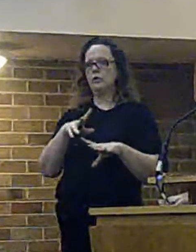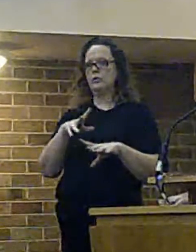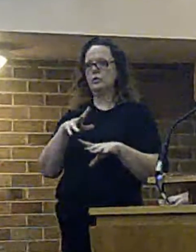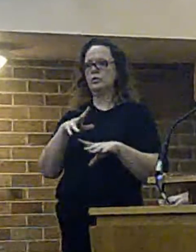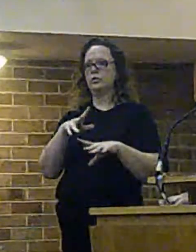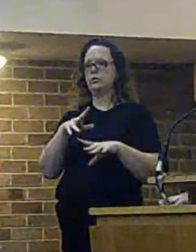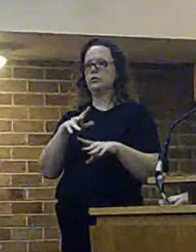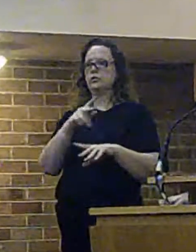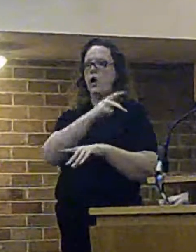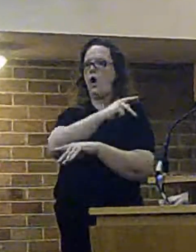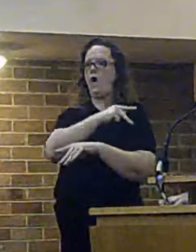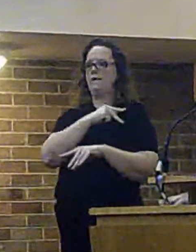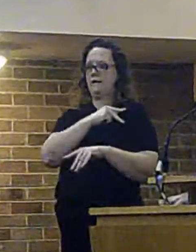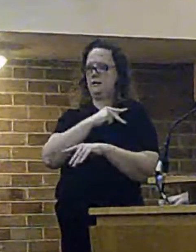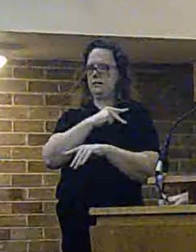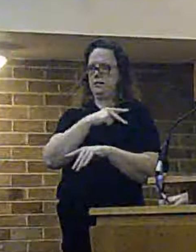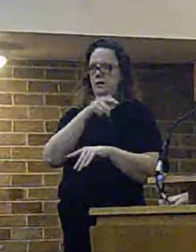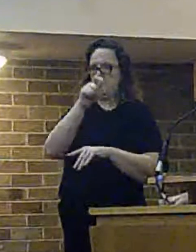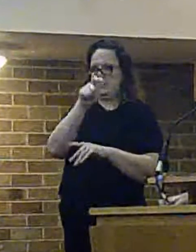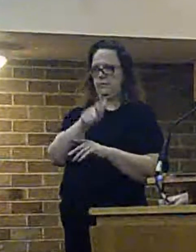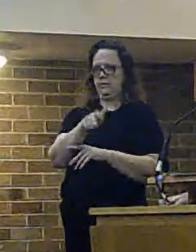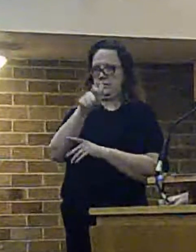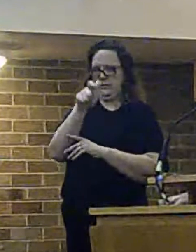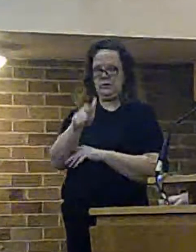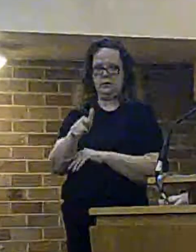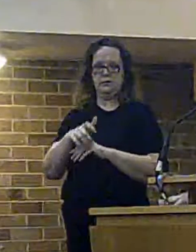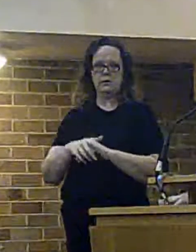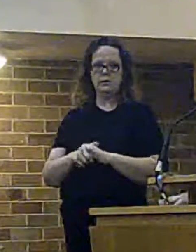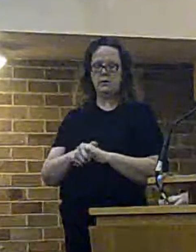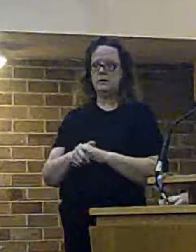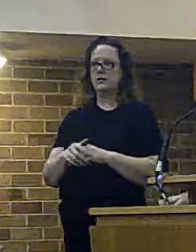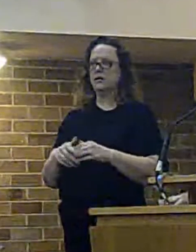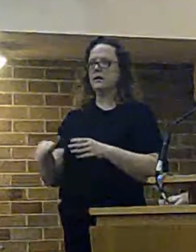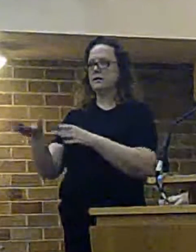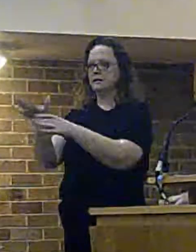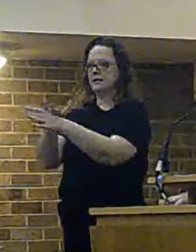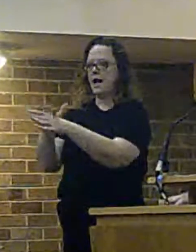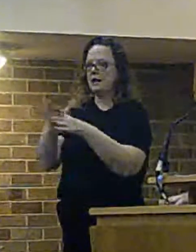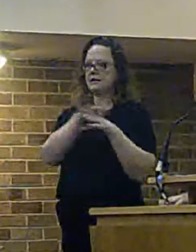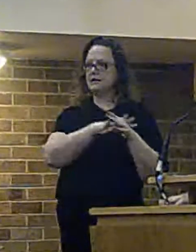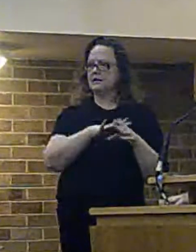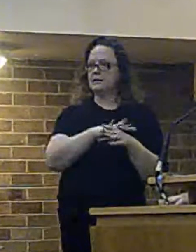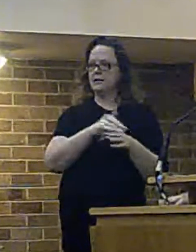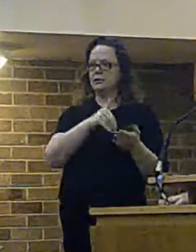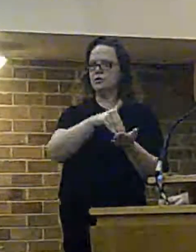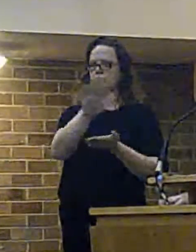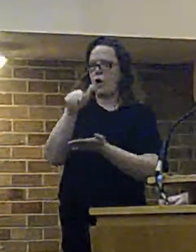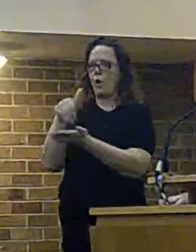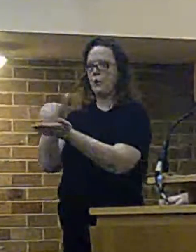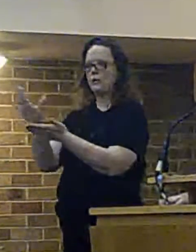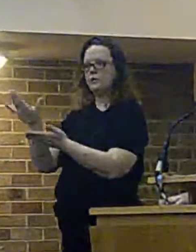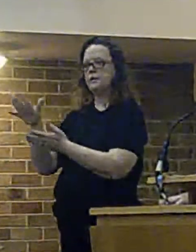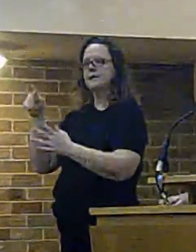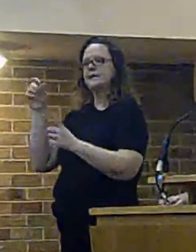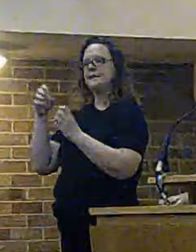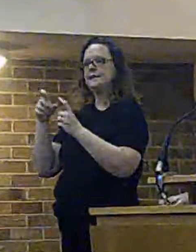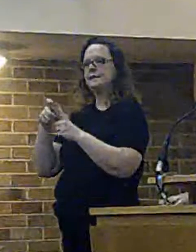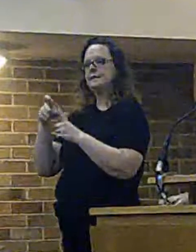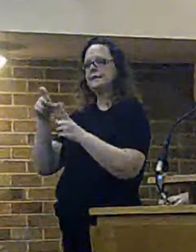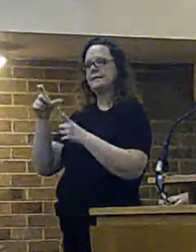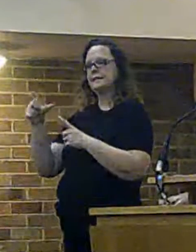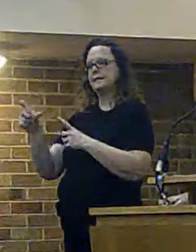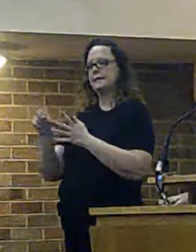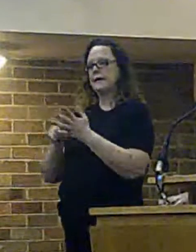officers that sit above that. The sites at West Kirby and Upton would then be sold, Obviously, there's the grant contribution from DCLJ and any